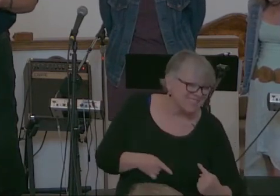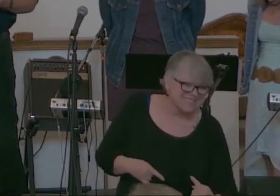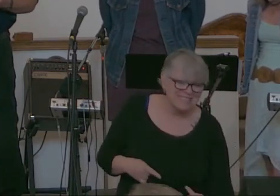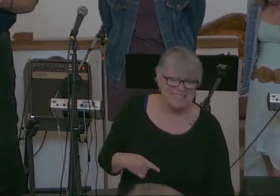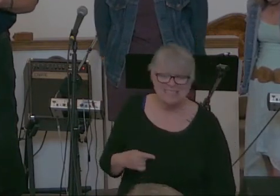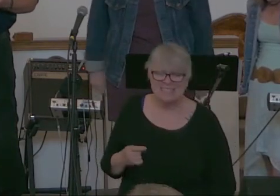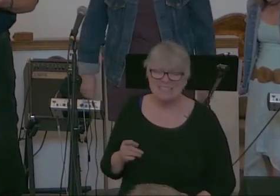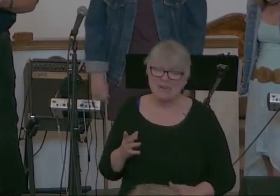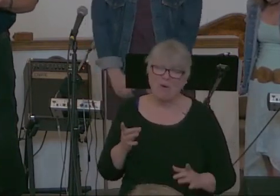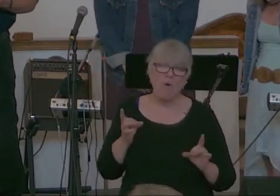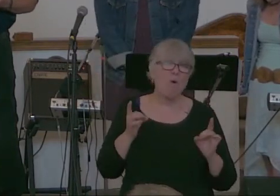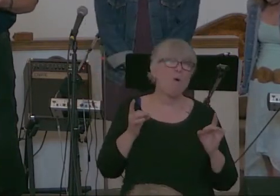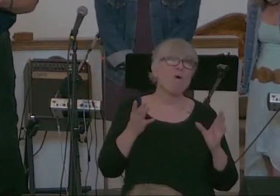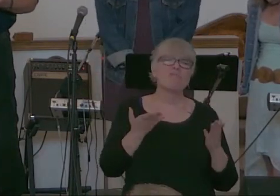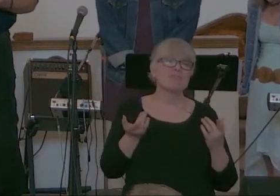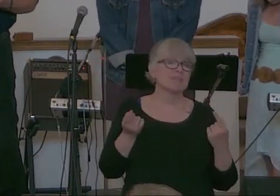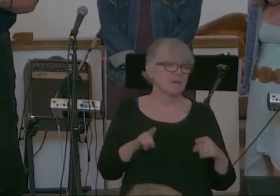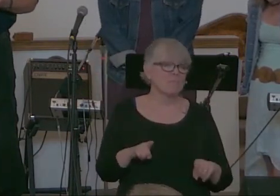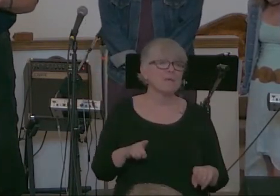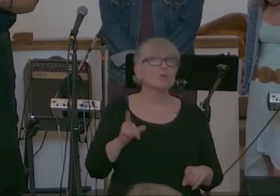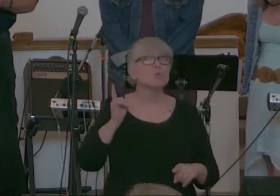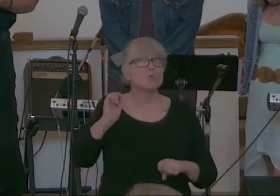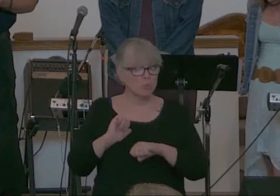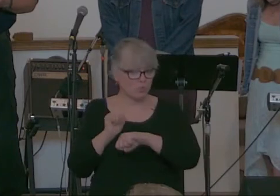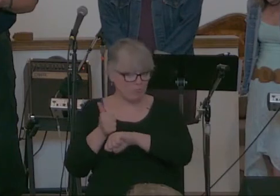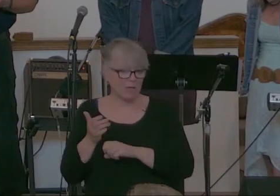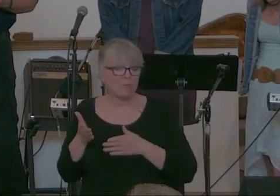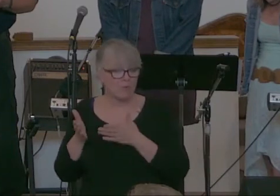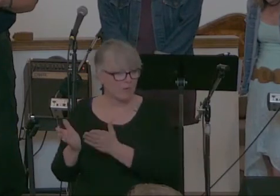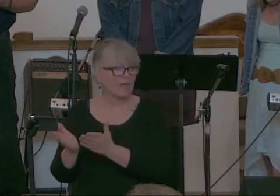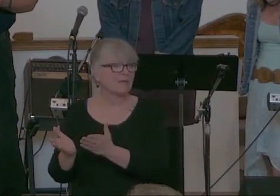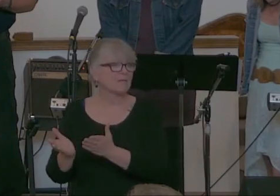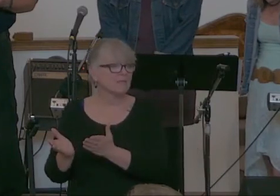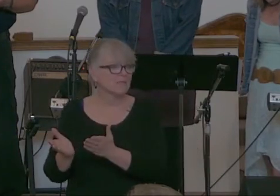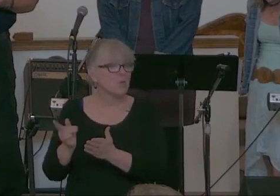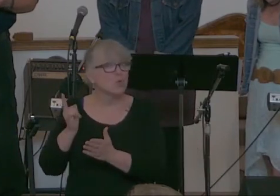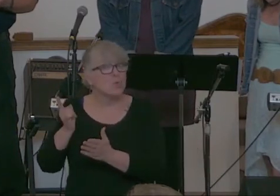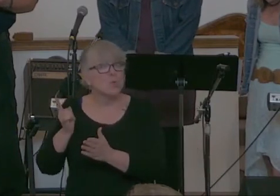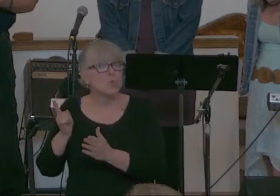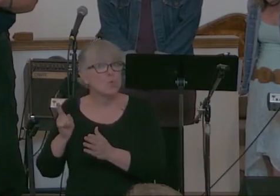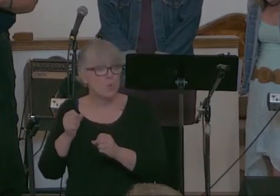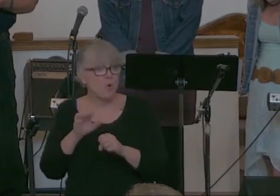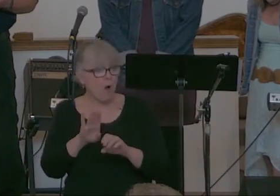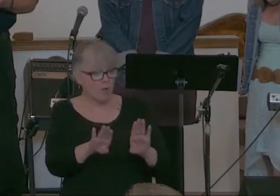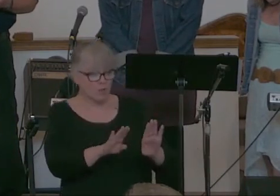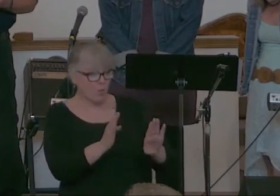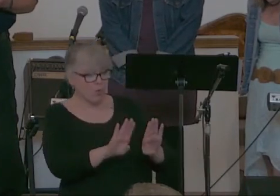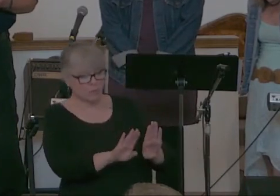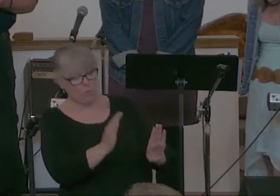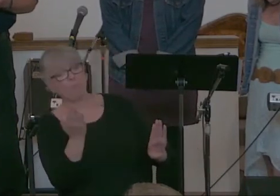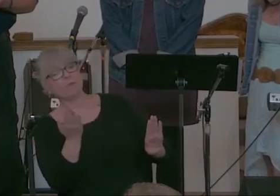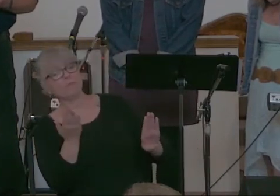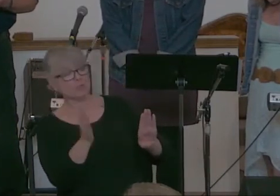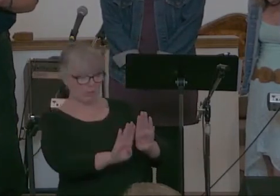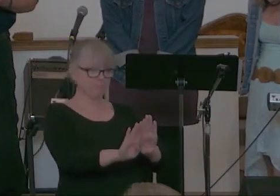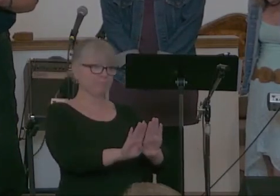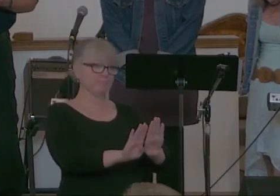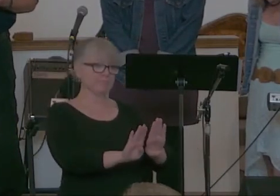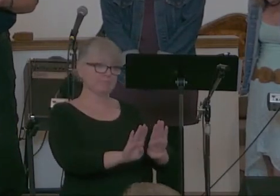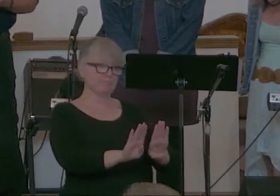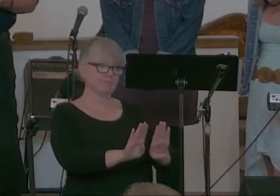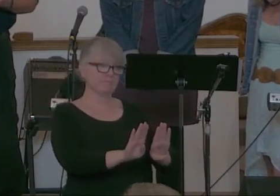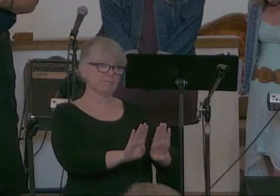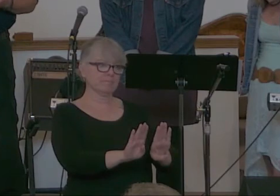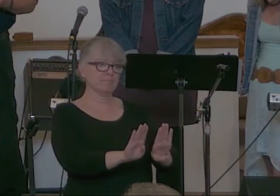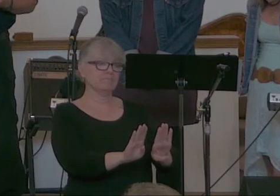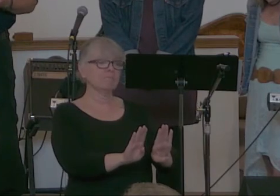you are the way maker, Father God. You're the one who opens doors and shuts doors, Father God. Lord,